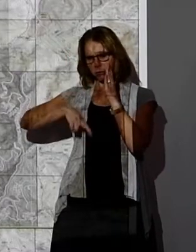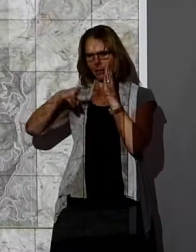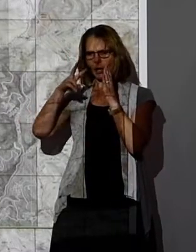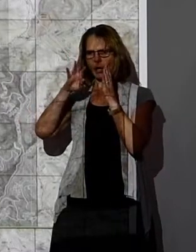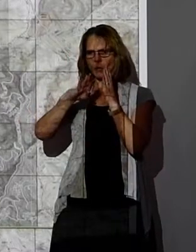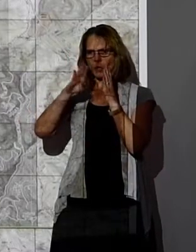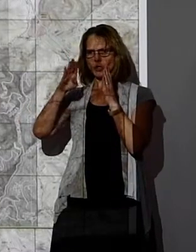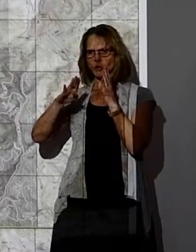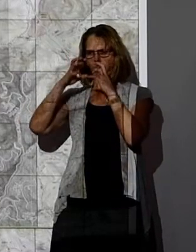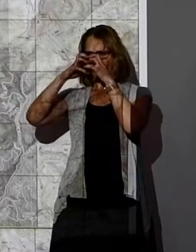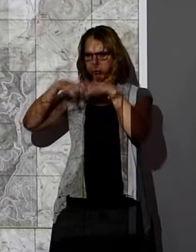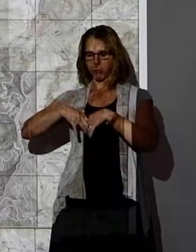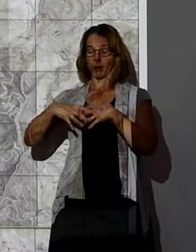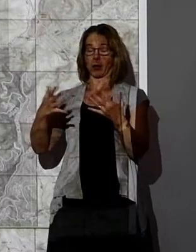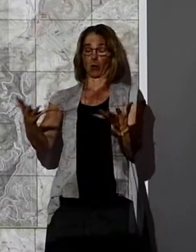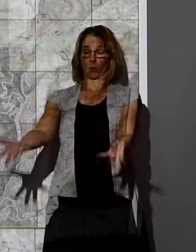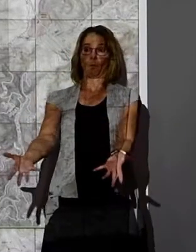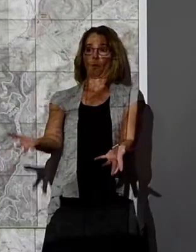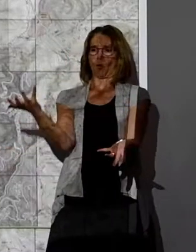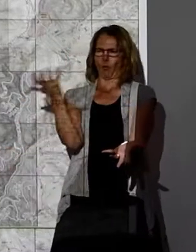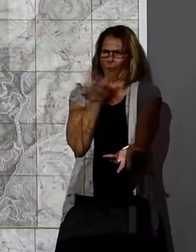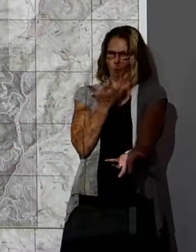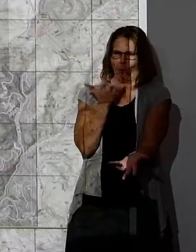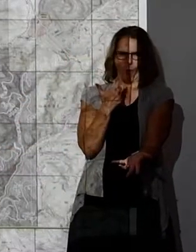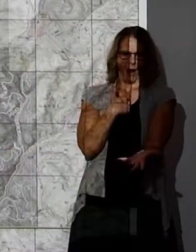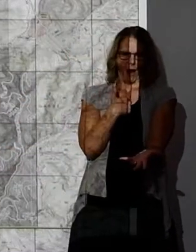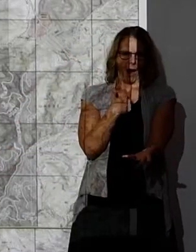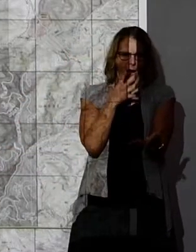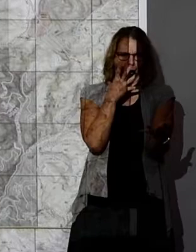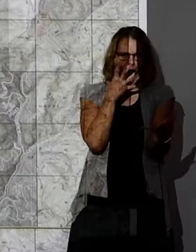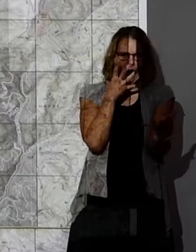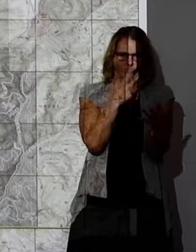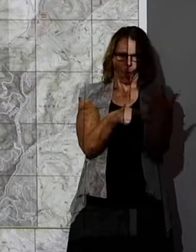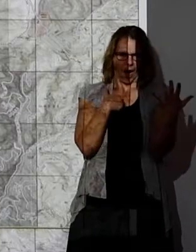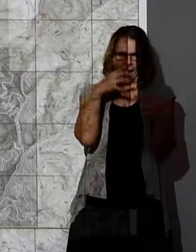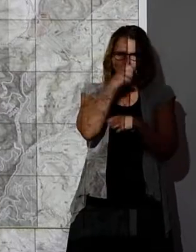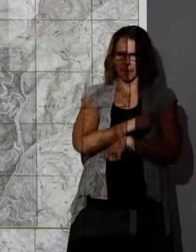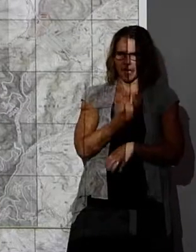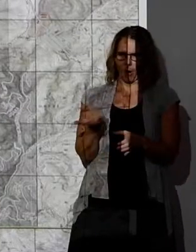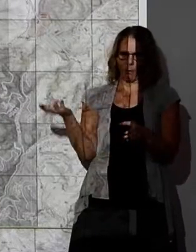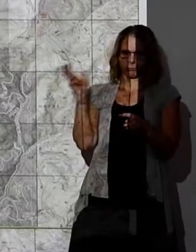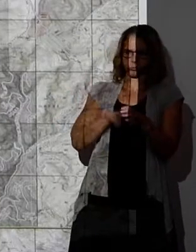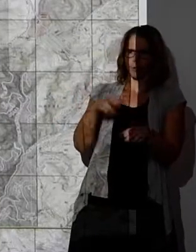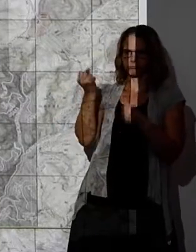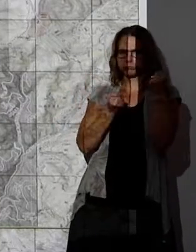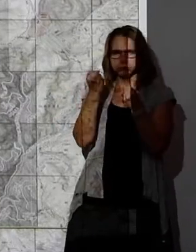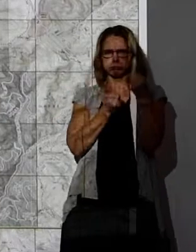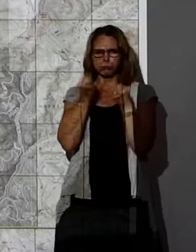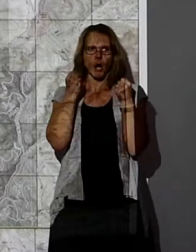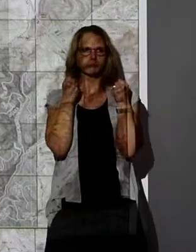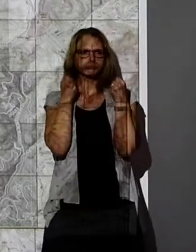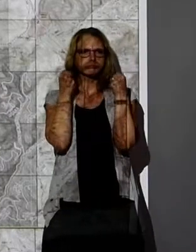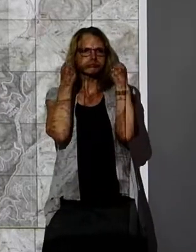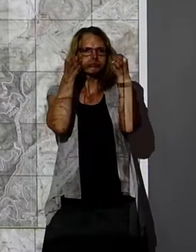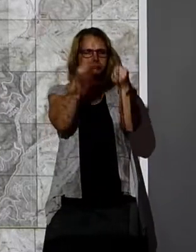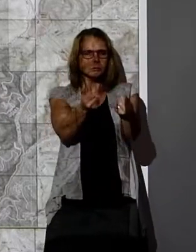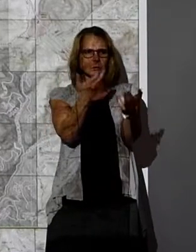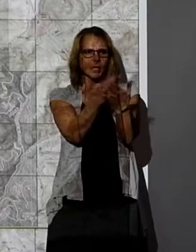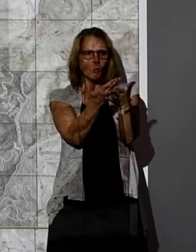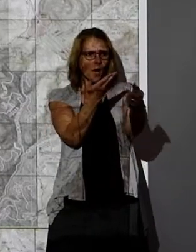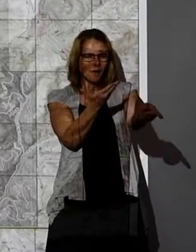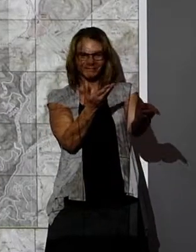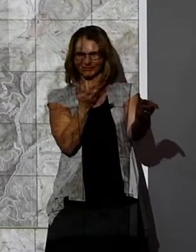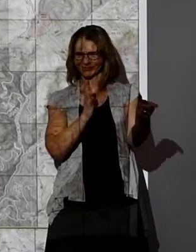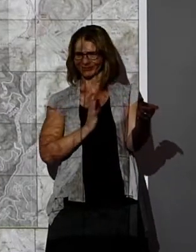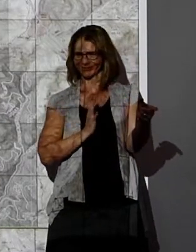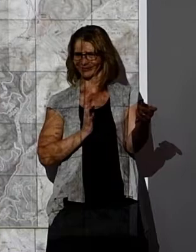wake up and I'm thinking, what the heck are you talking about? What did I miss? Jump in my car, head up to Bridger Bowl, everything's fine. I get on